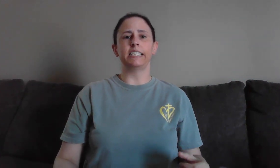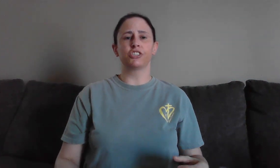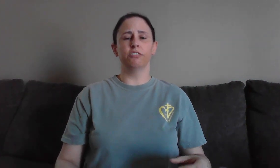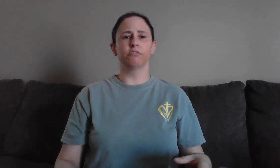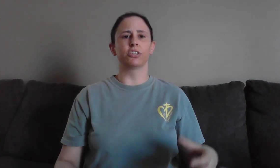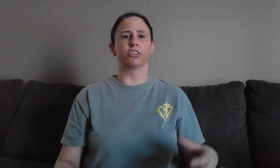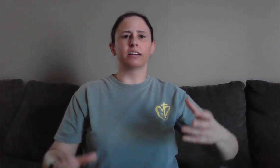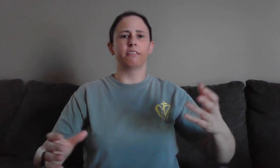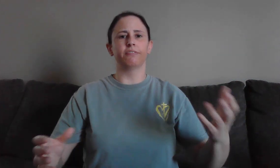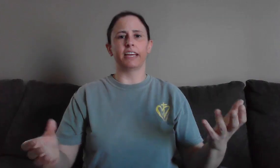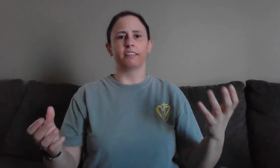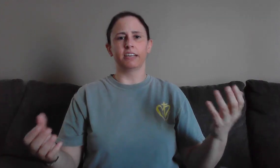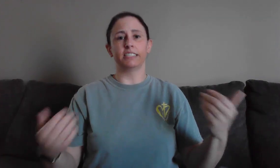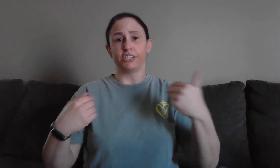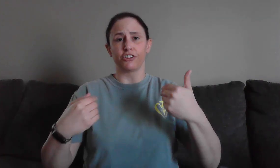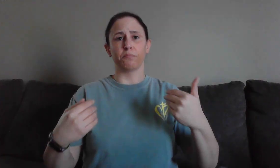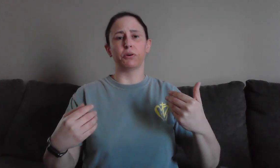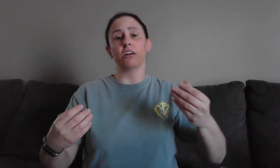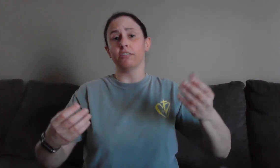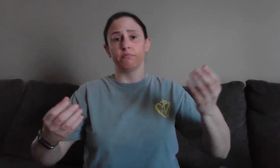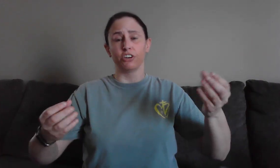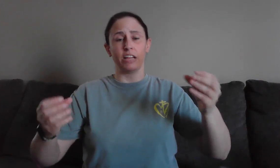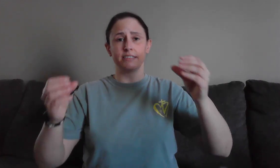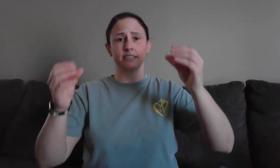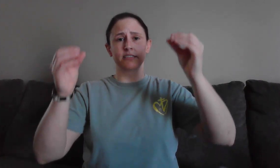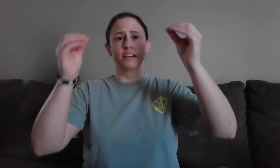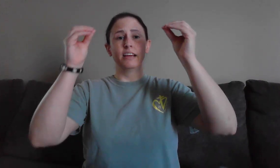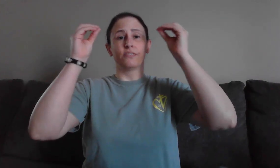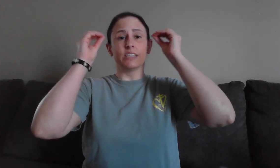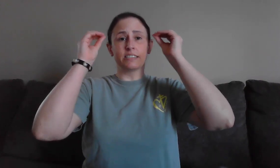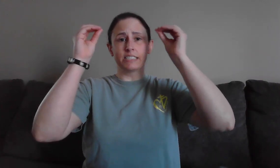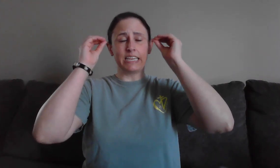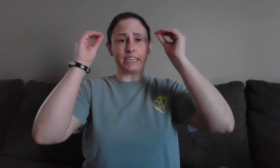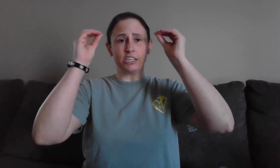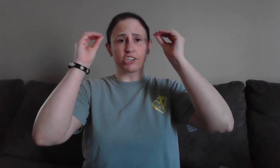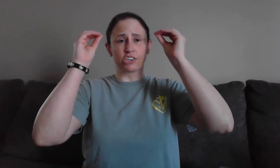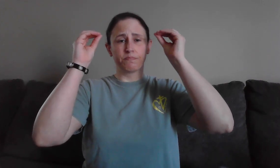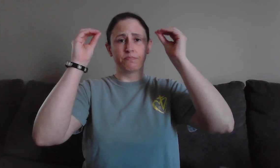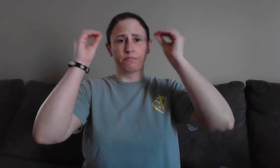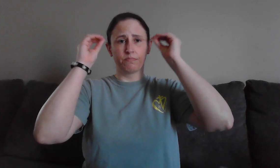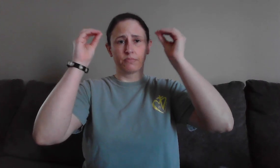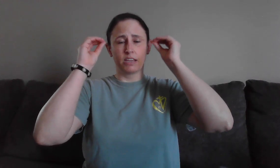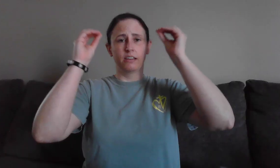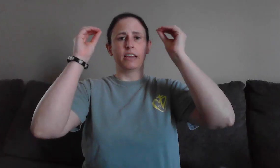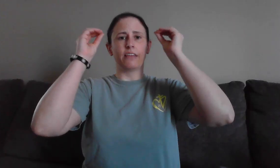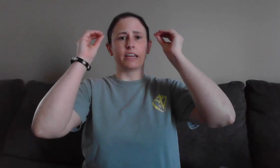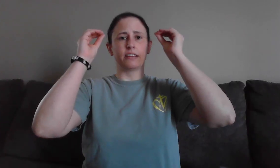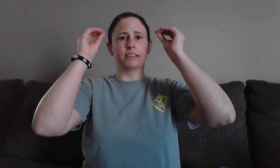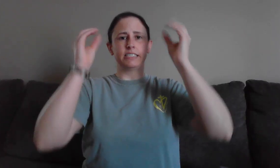Teacher, so think of like a teacher putting on their glasses. This is teach, and then